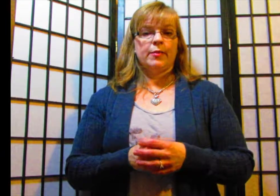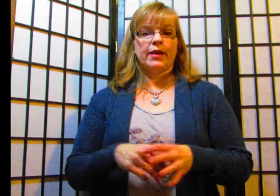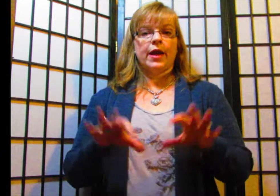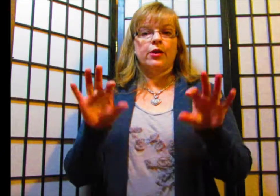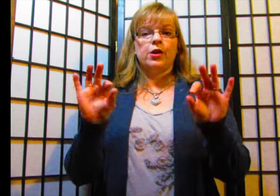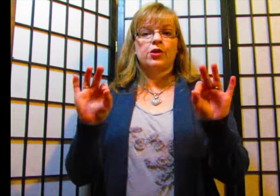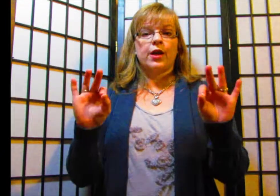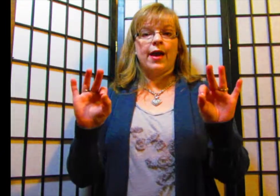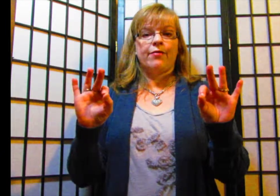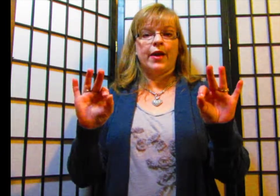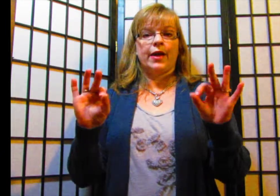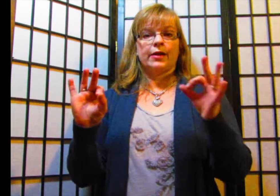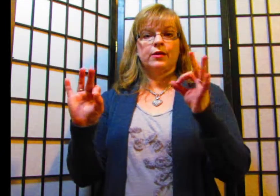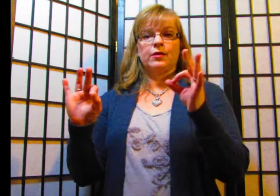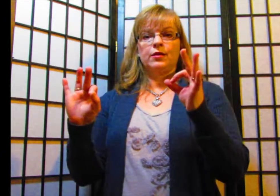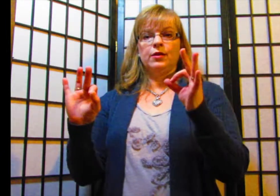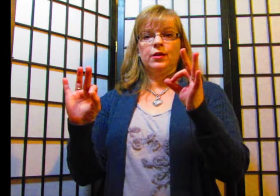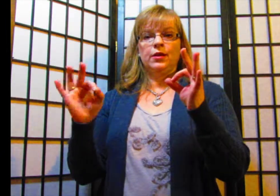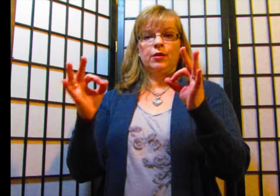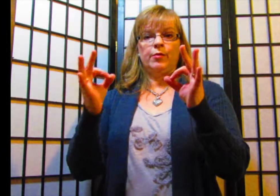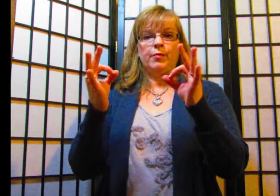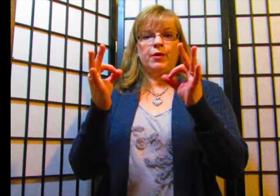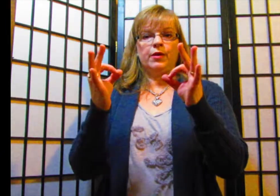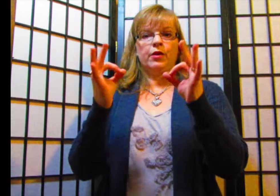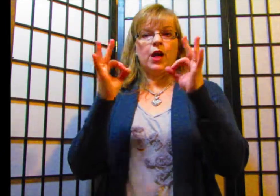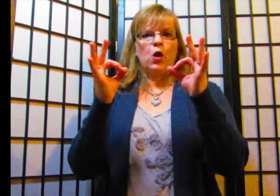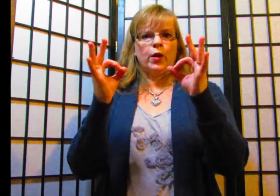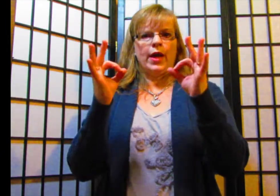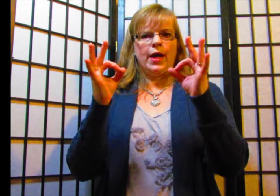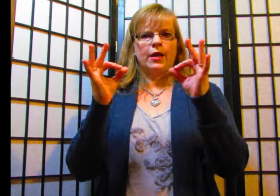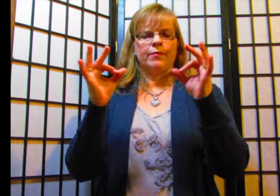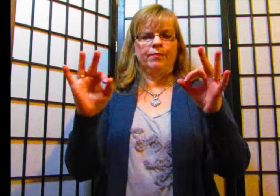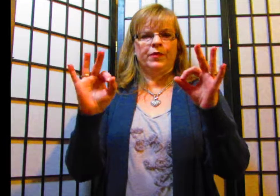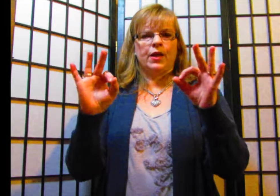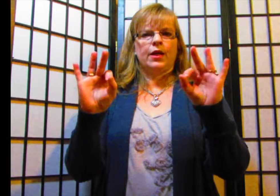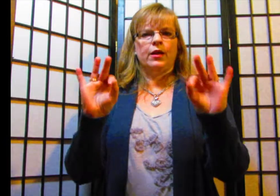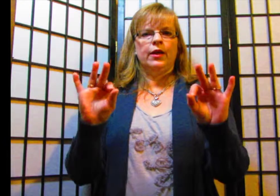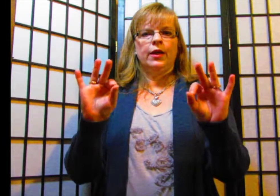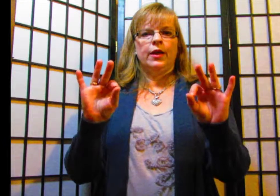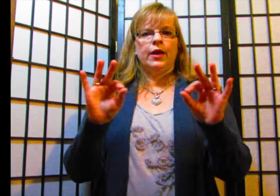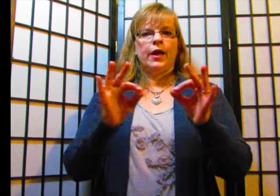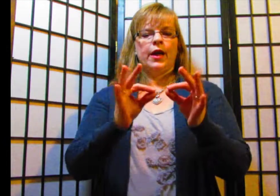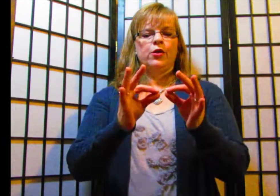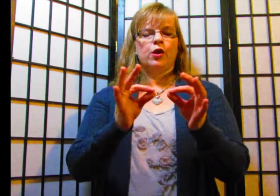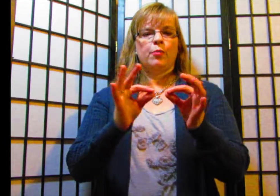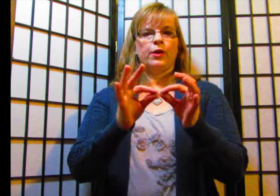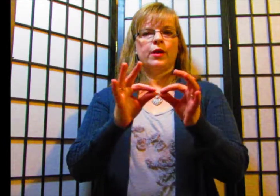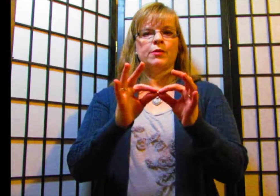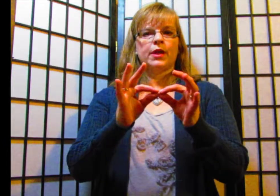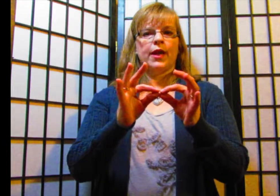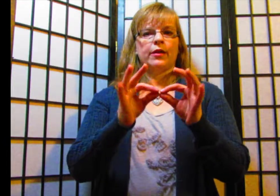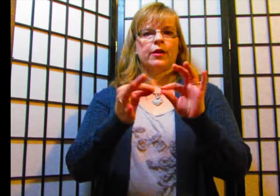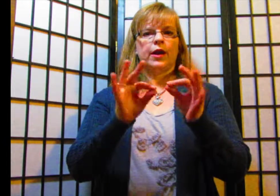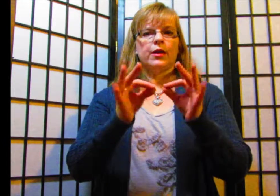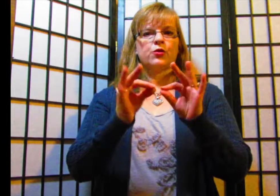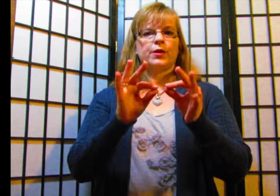make that, you need your F hands. Remember, they're the OK sign. And you're going to put them together and twist